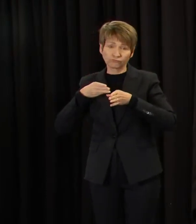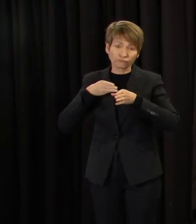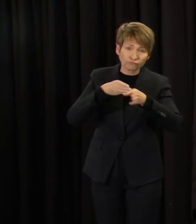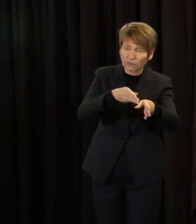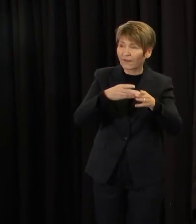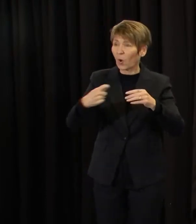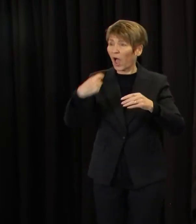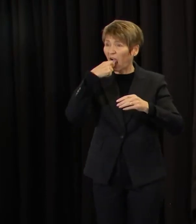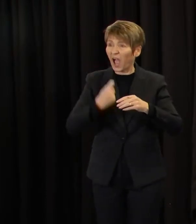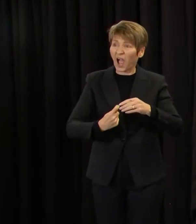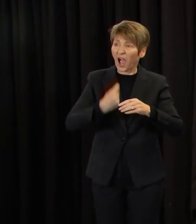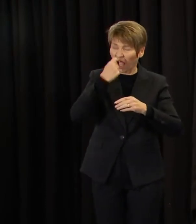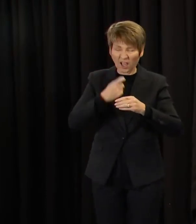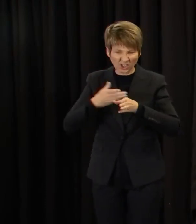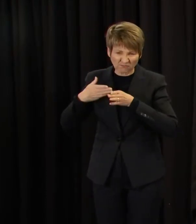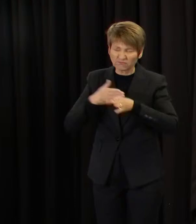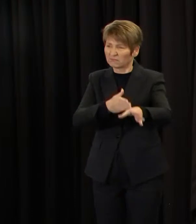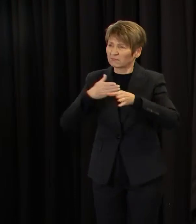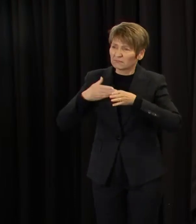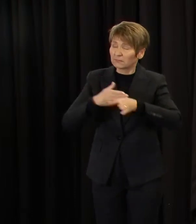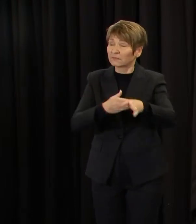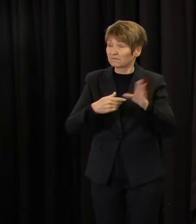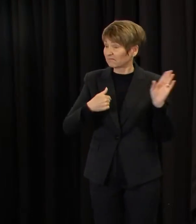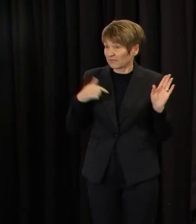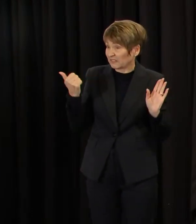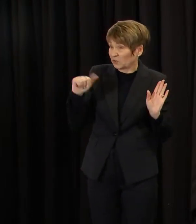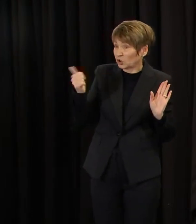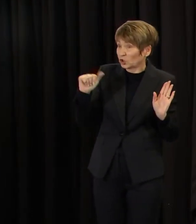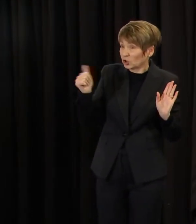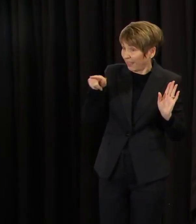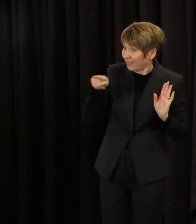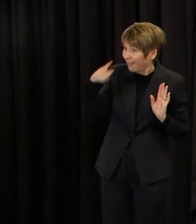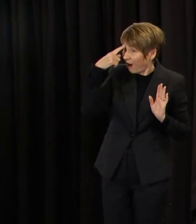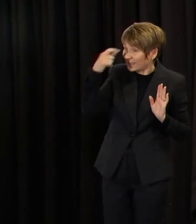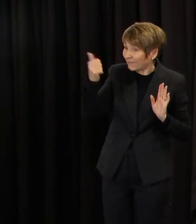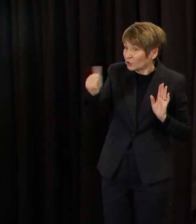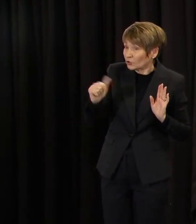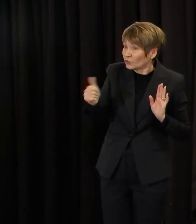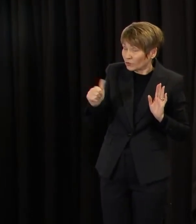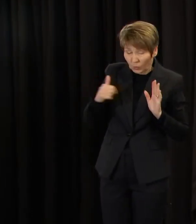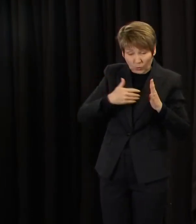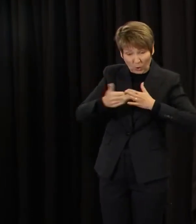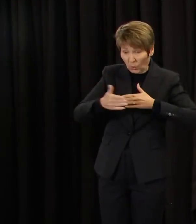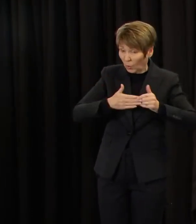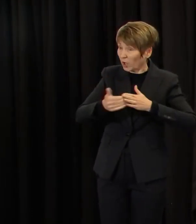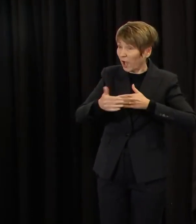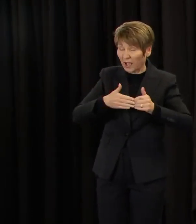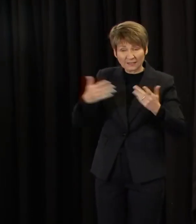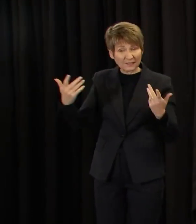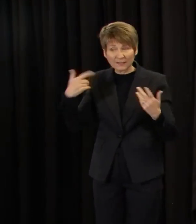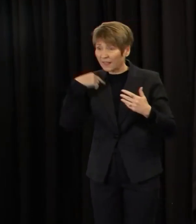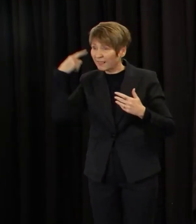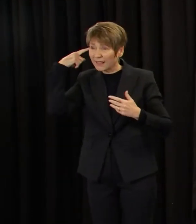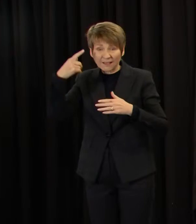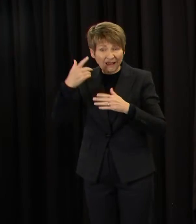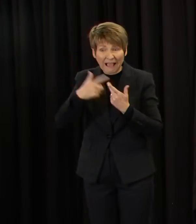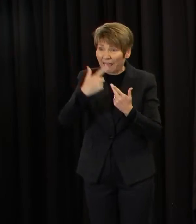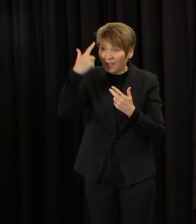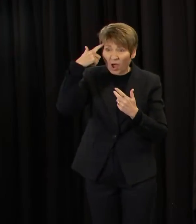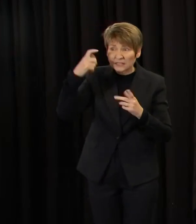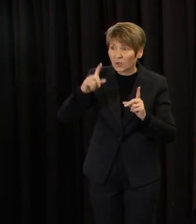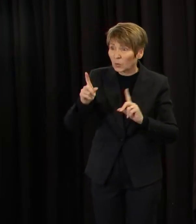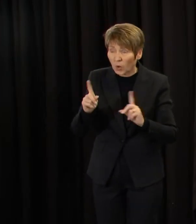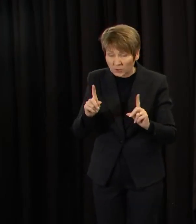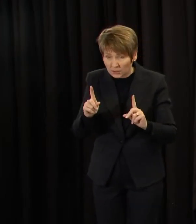trooping through both that testing centre and the other bigger centres we have in the wider region. We've now narrowed it down to 47